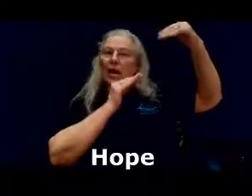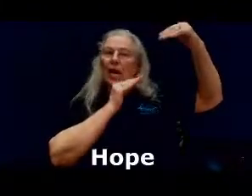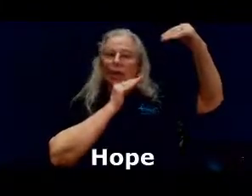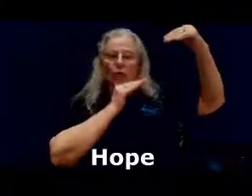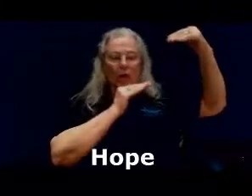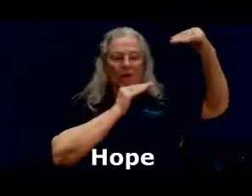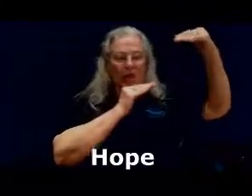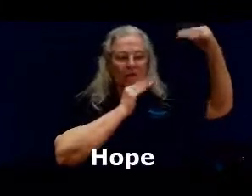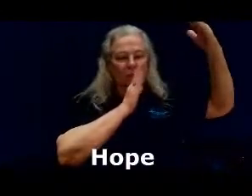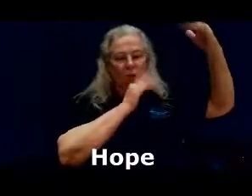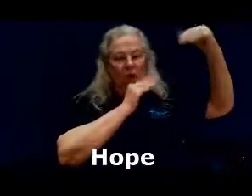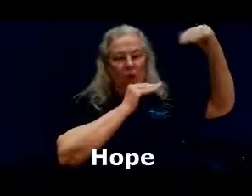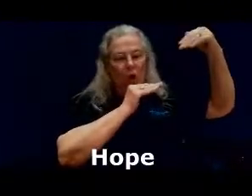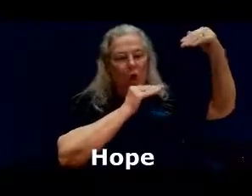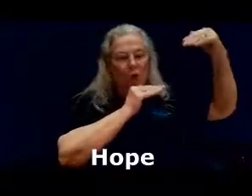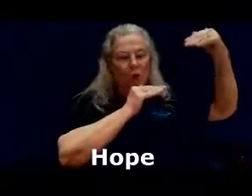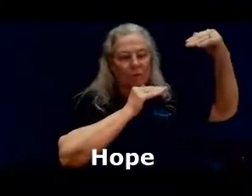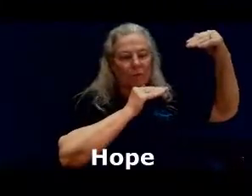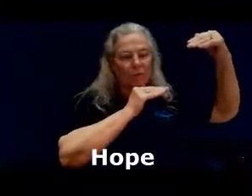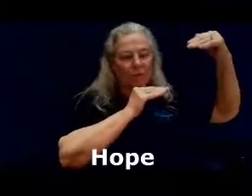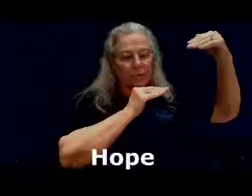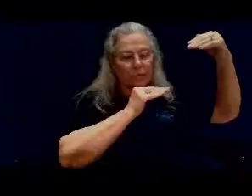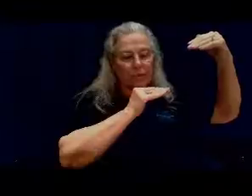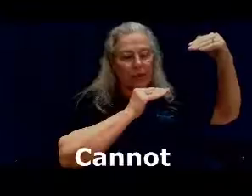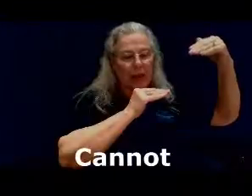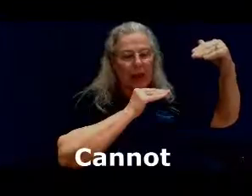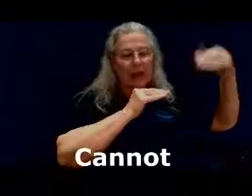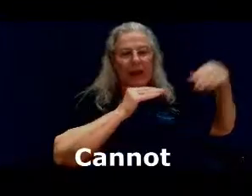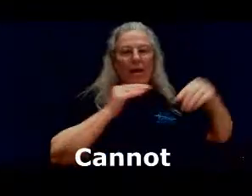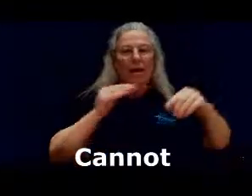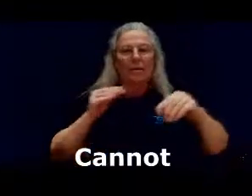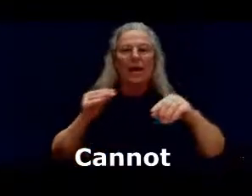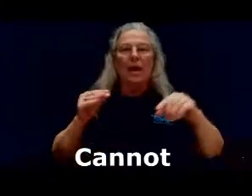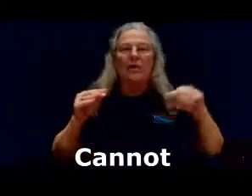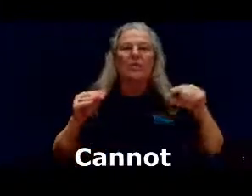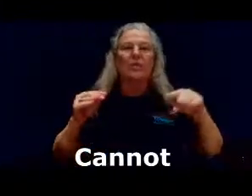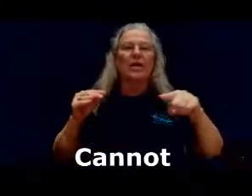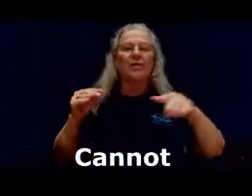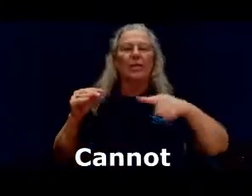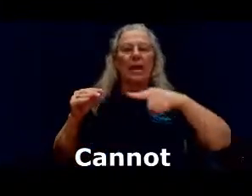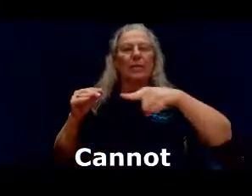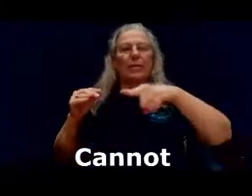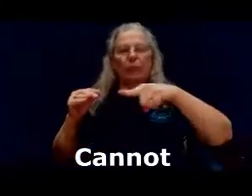and you wave back and forth. Hope. Cannot,